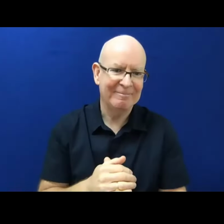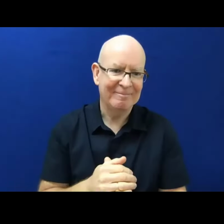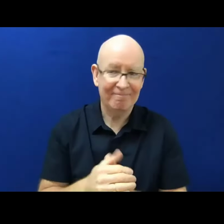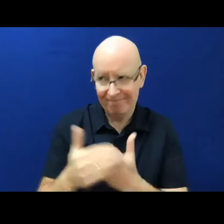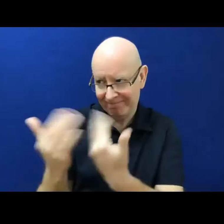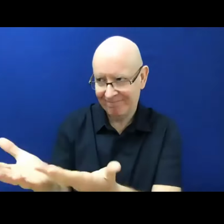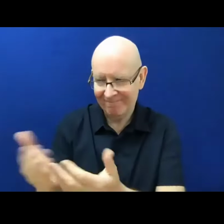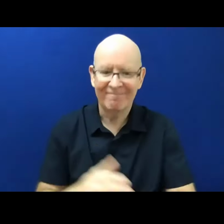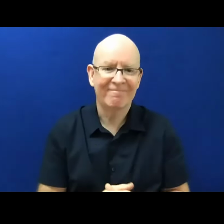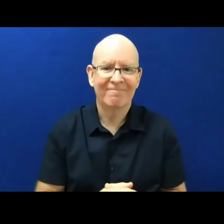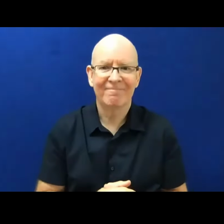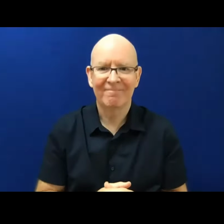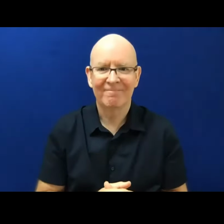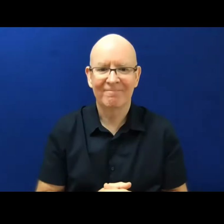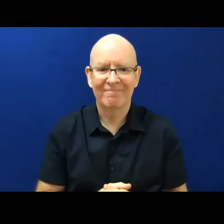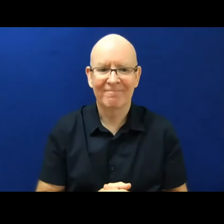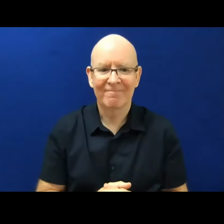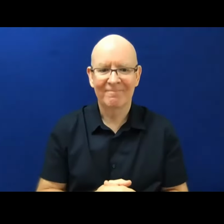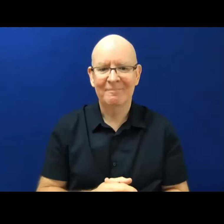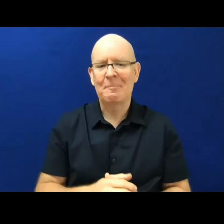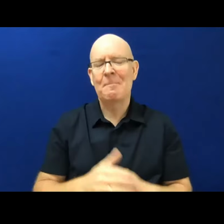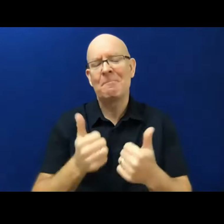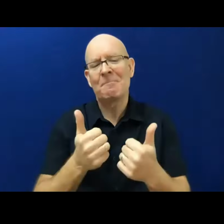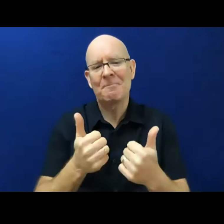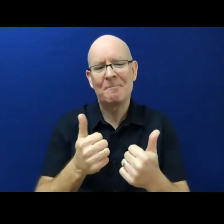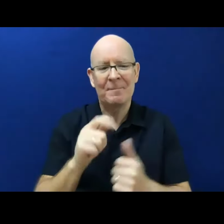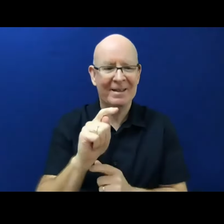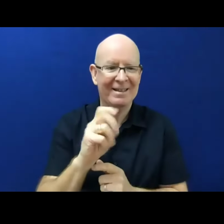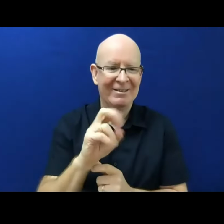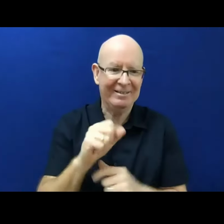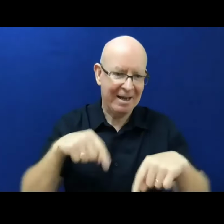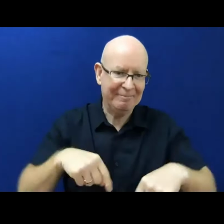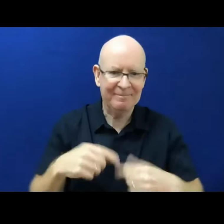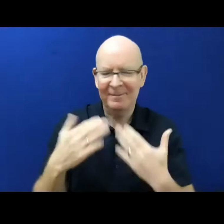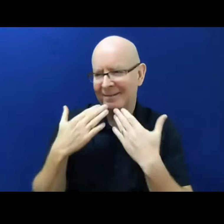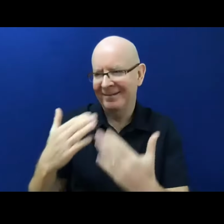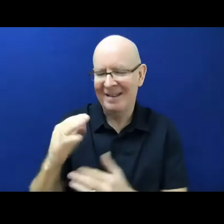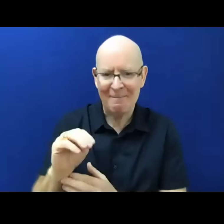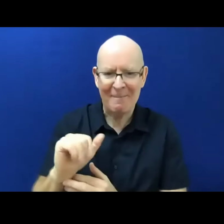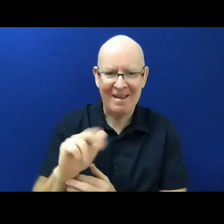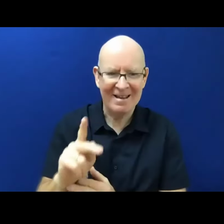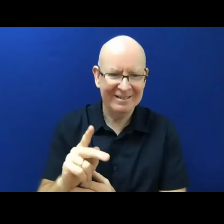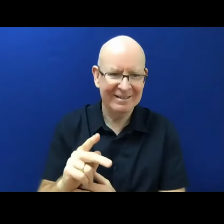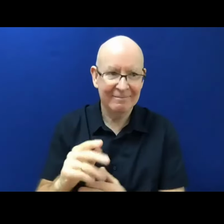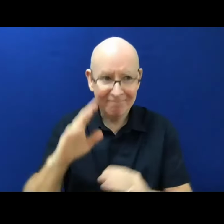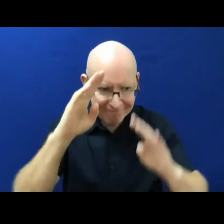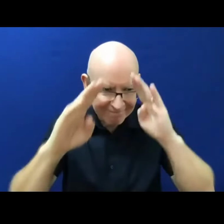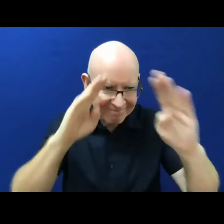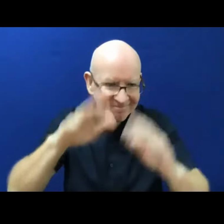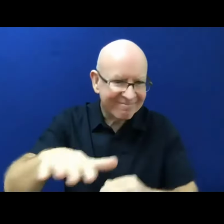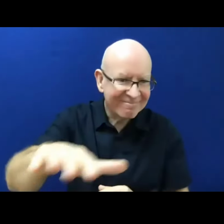Thank you, Marc, and hello, everyone. Thank you very much for inviting me as a speaker to this